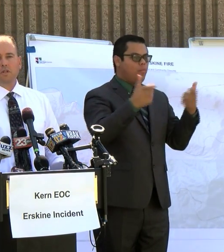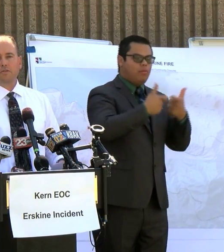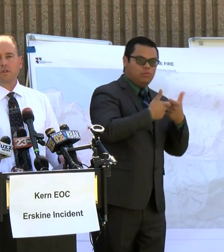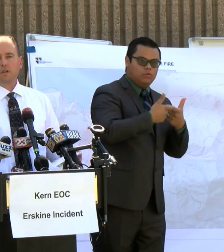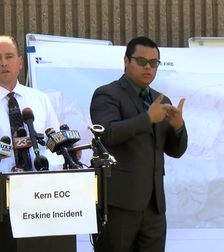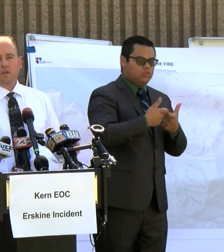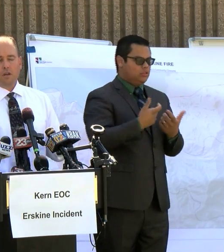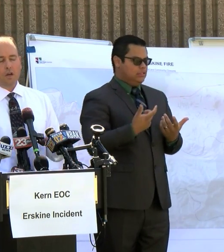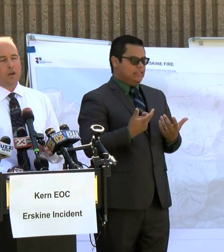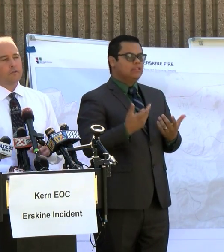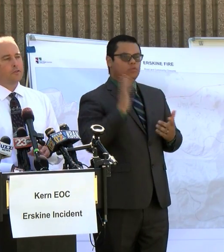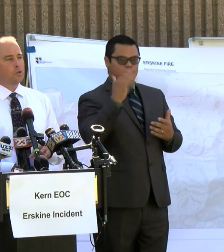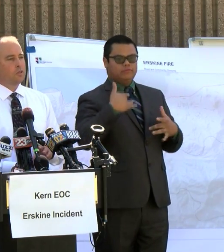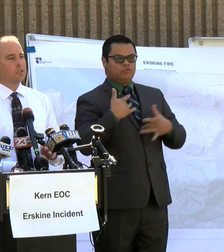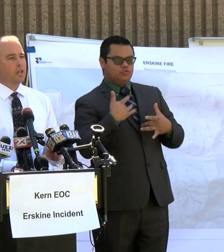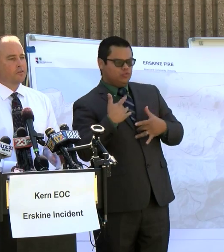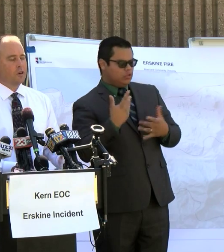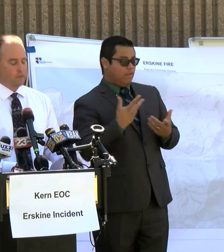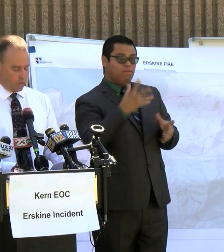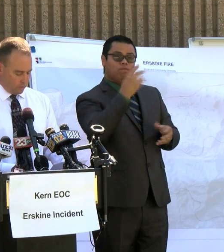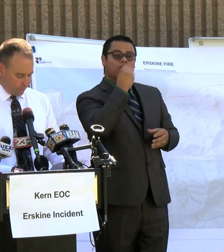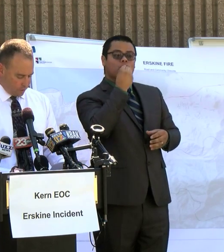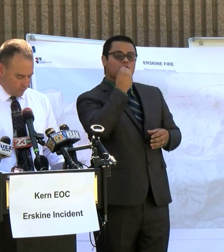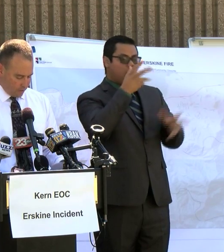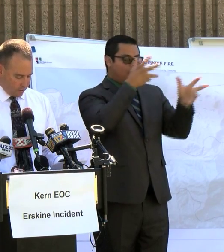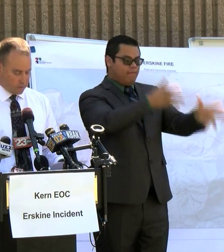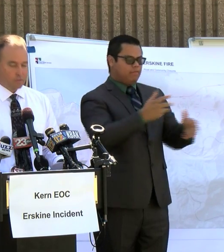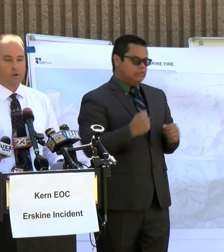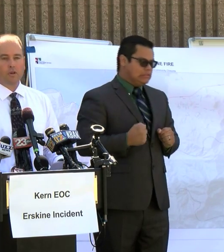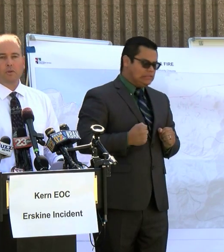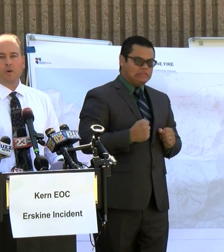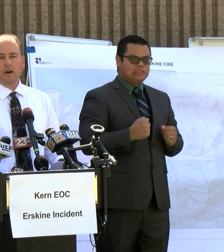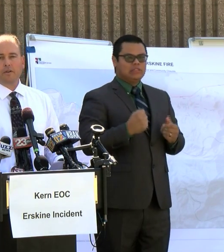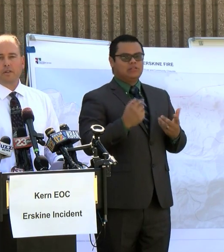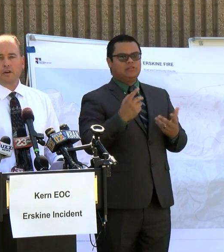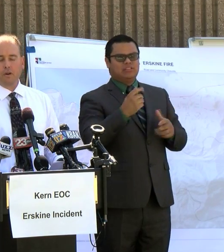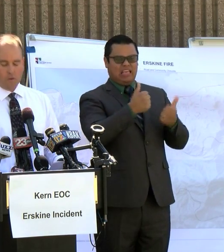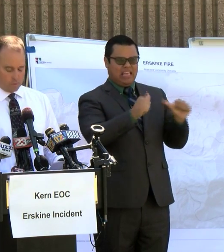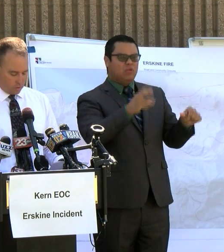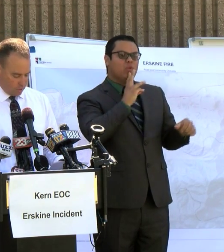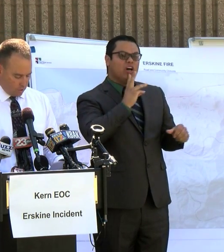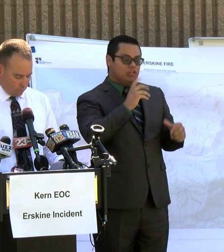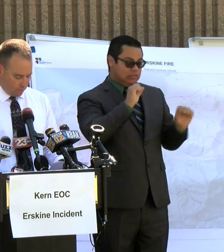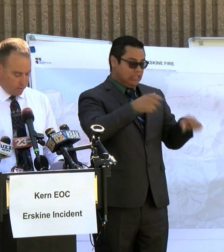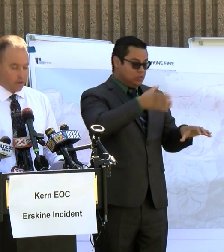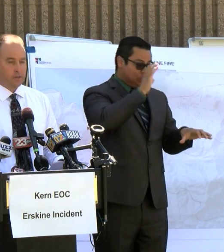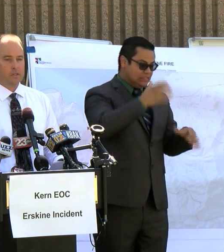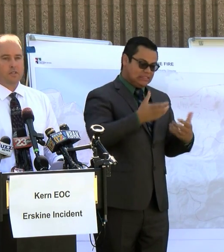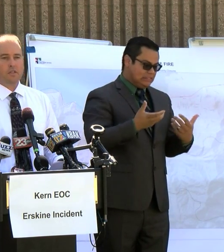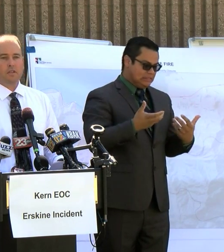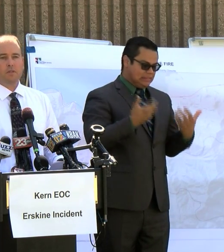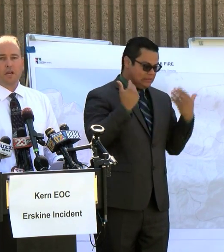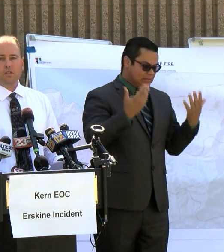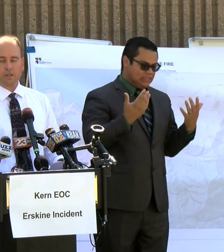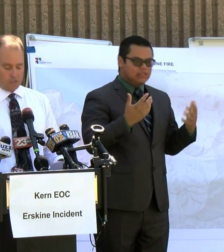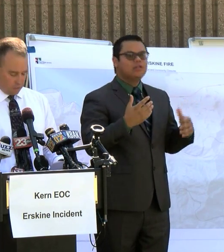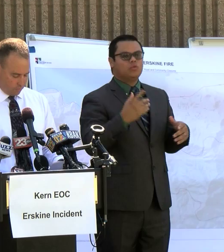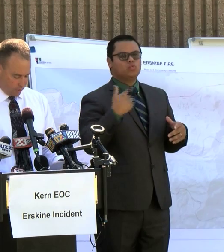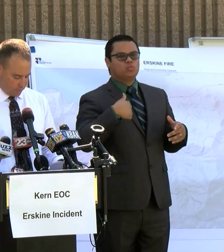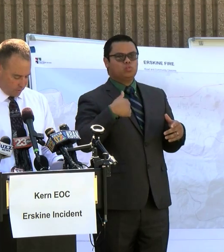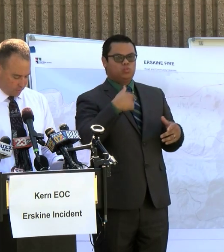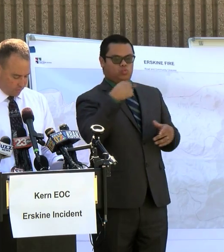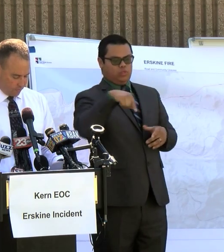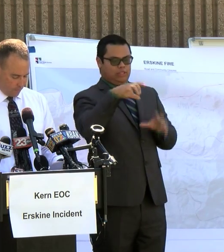concerns with food that's left over in the refrigerators and potable water in their homes. We'll be there assisting them in that